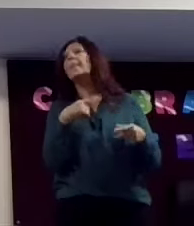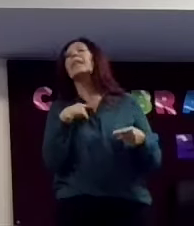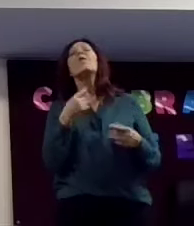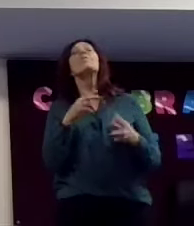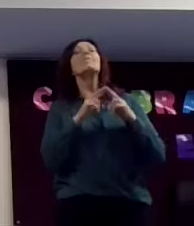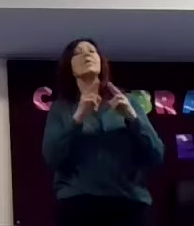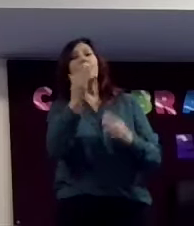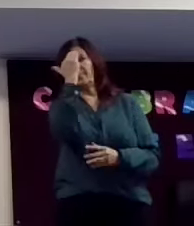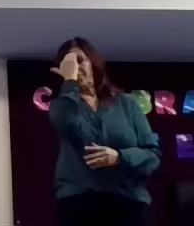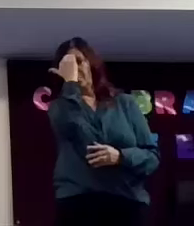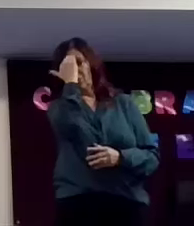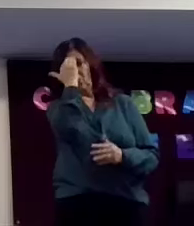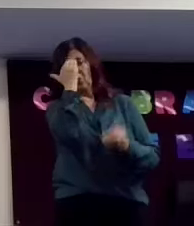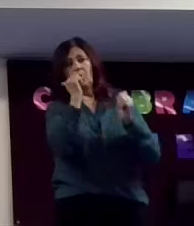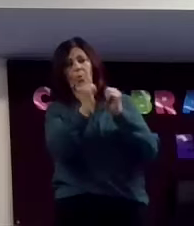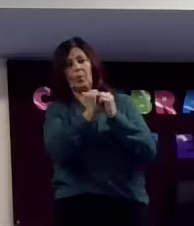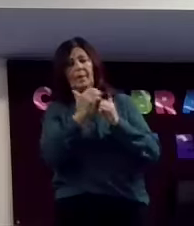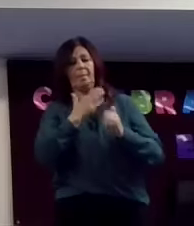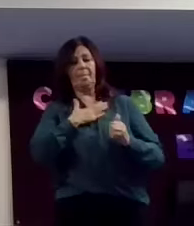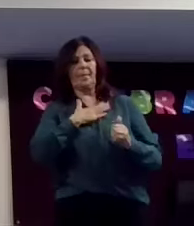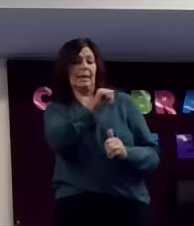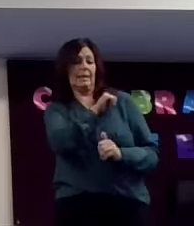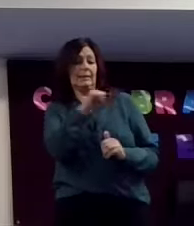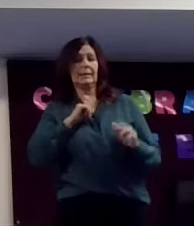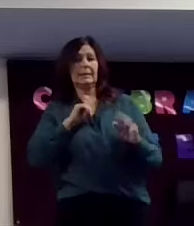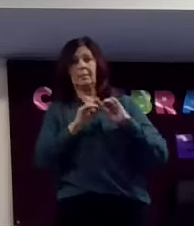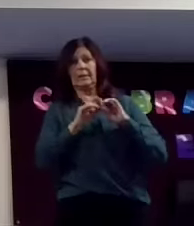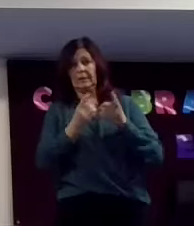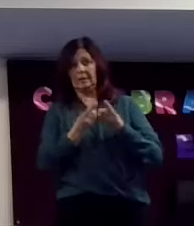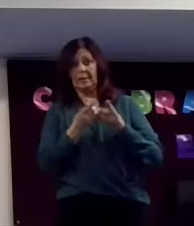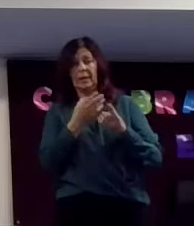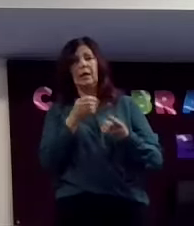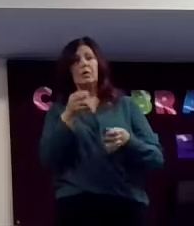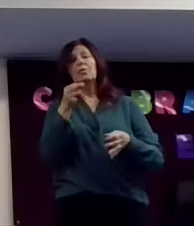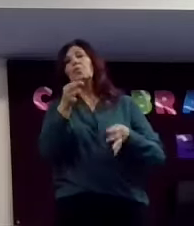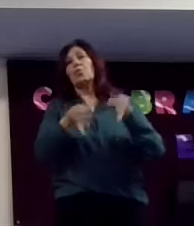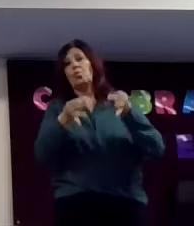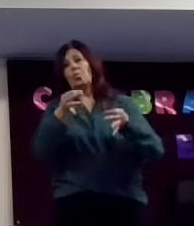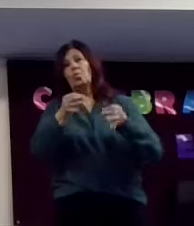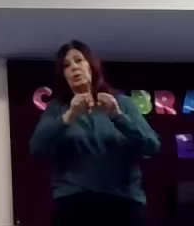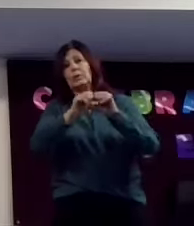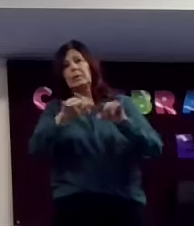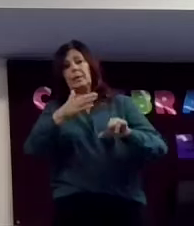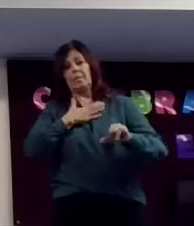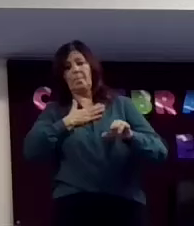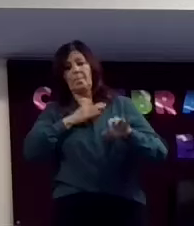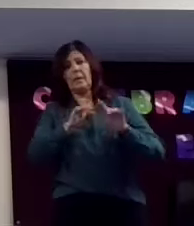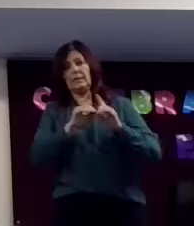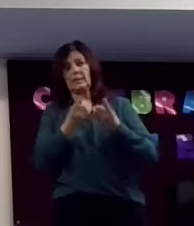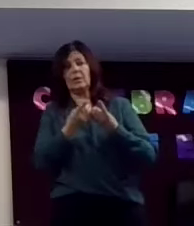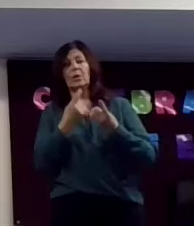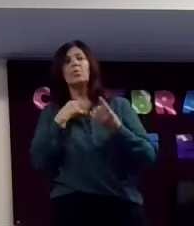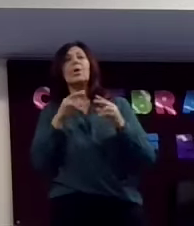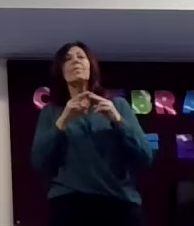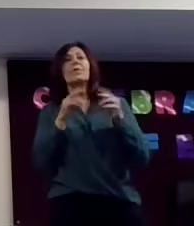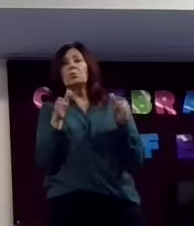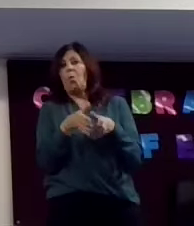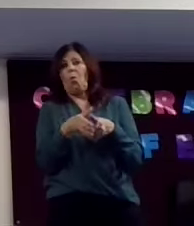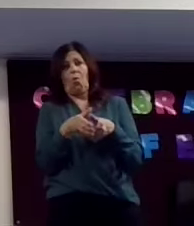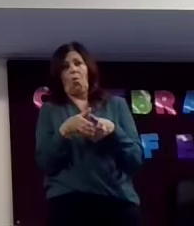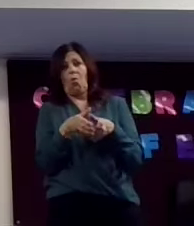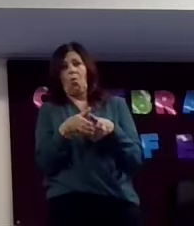very familiar, obviously, with my assembly district and the court system in my assembly district. You know, we're very